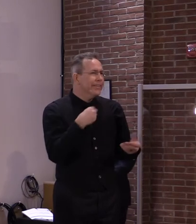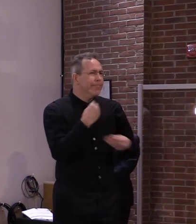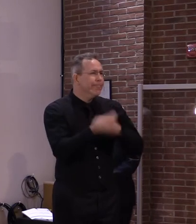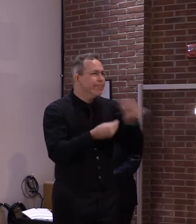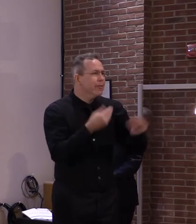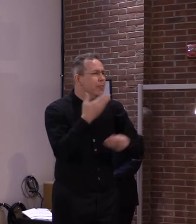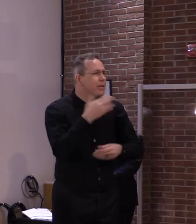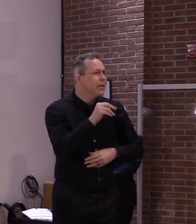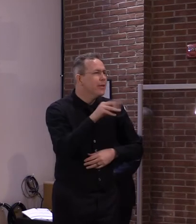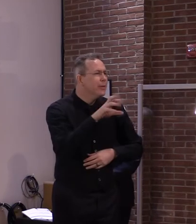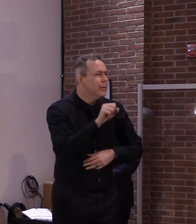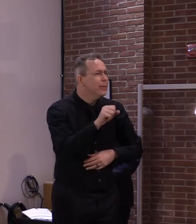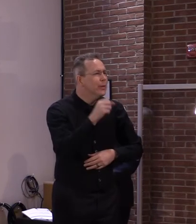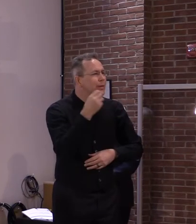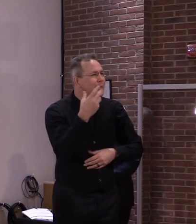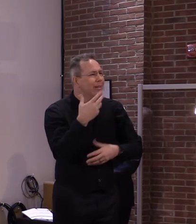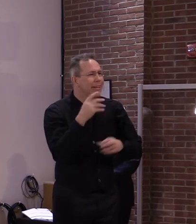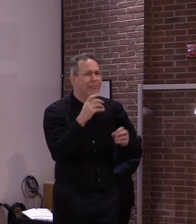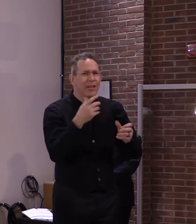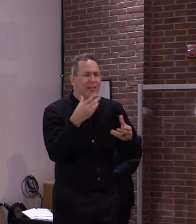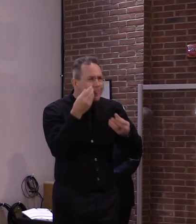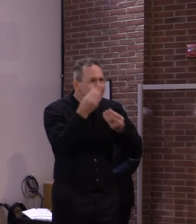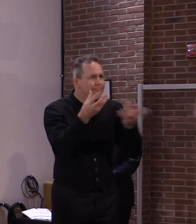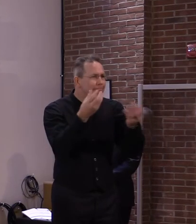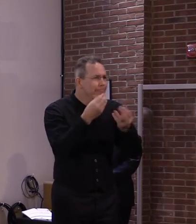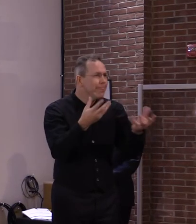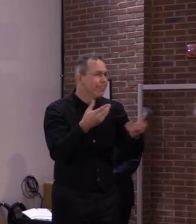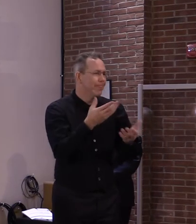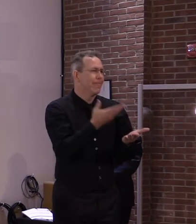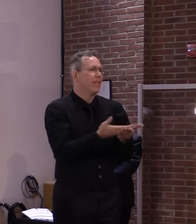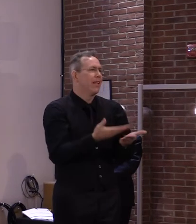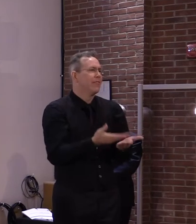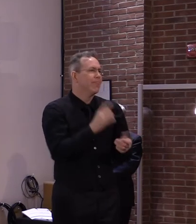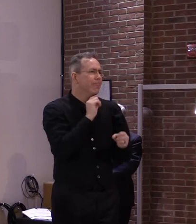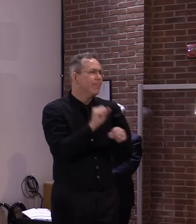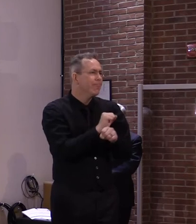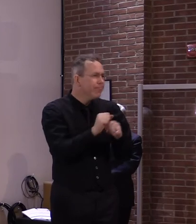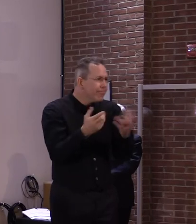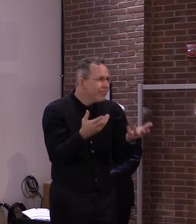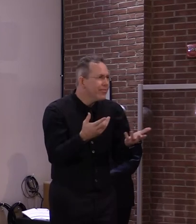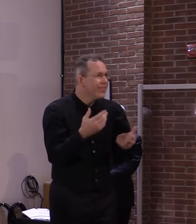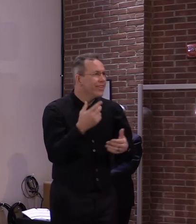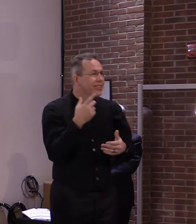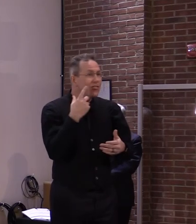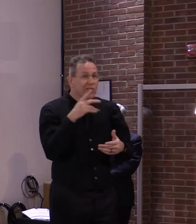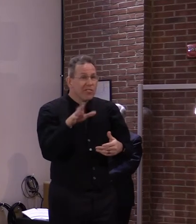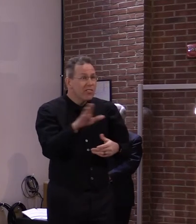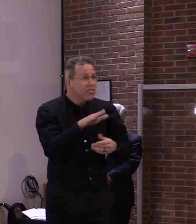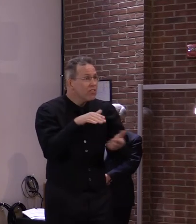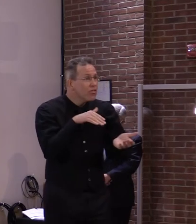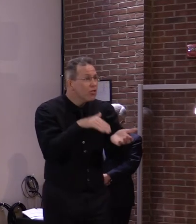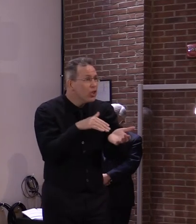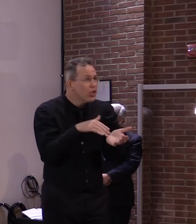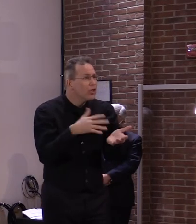out in the way they'd like to be helped when you mention their physicians so there is a list of the conditions